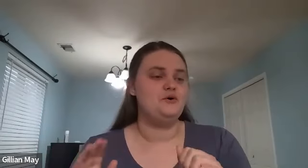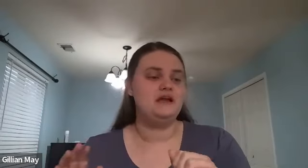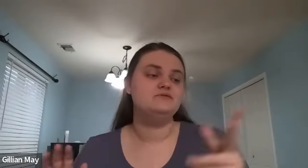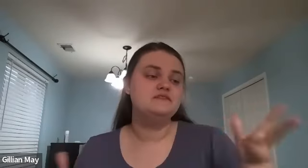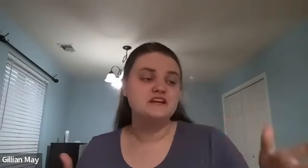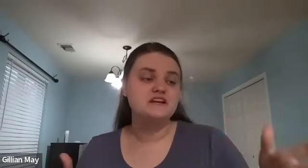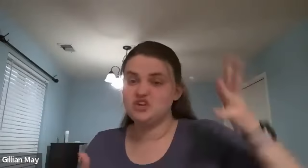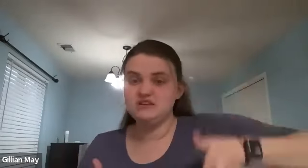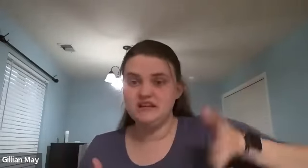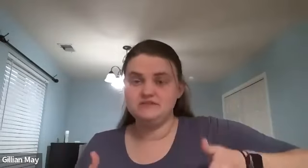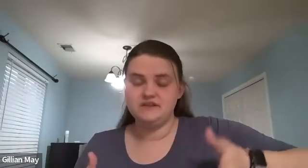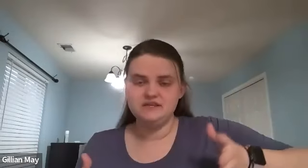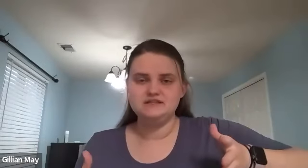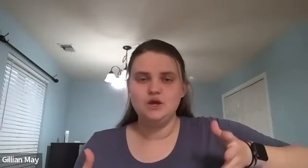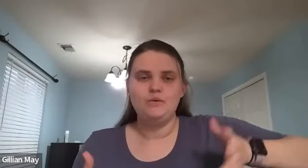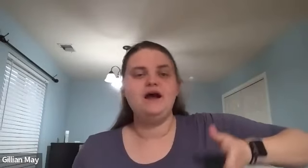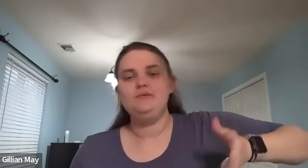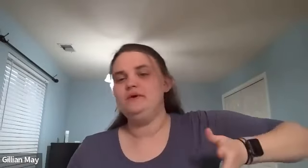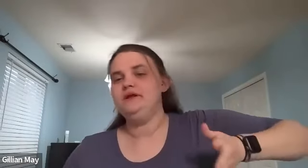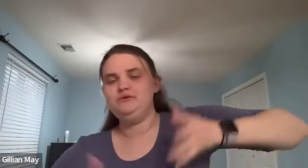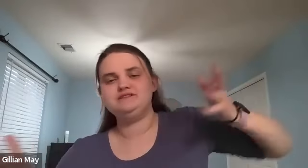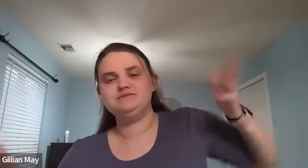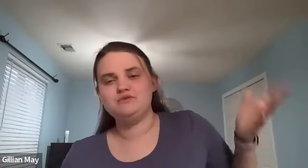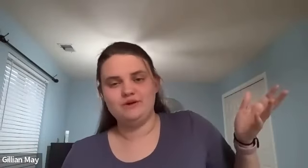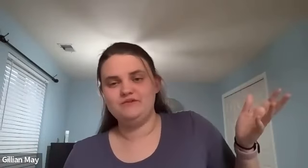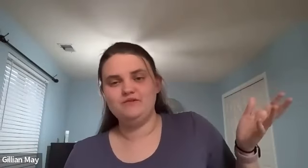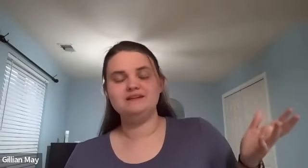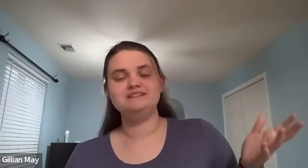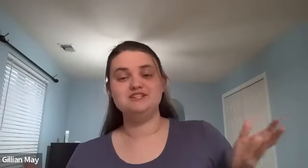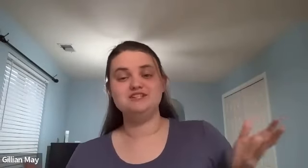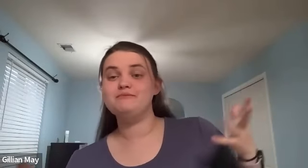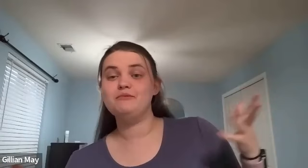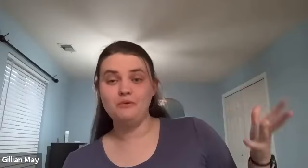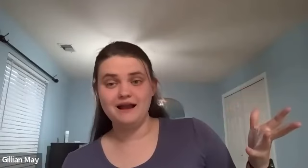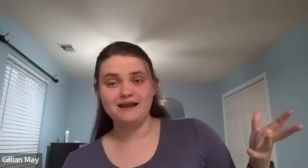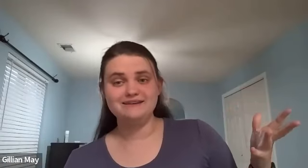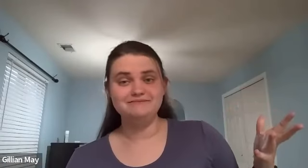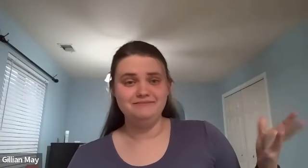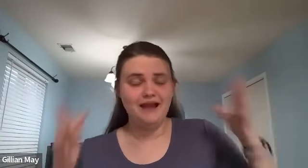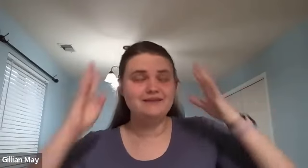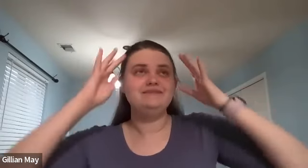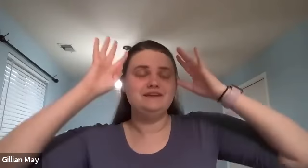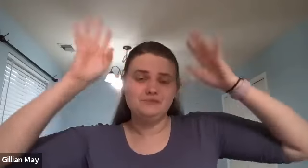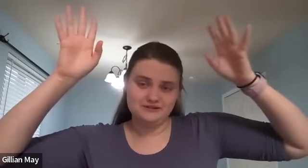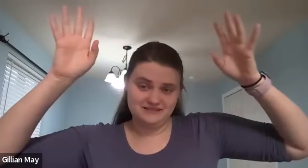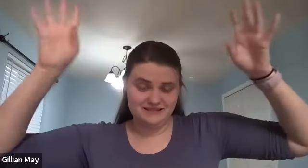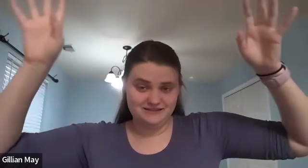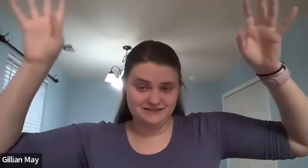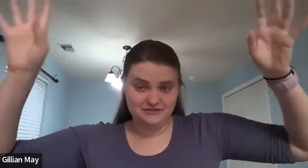and if we finish early of this, you guys are more than welcome. If you want to do it more, I can think up words and signs on the spot.